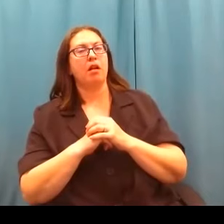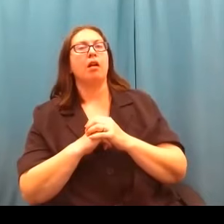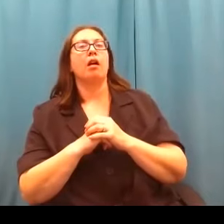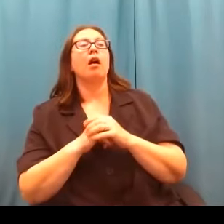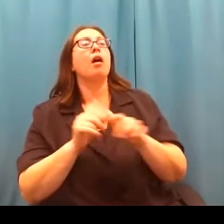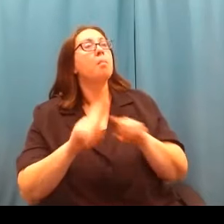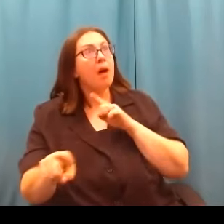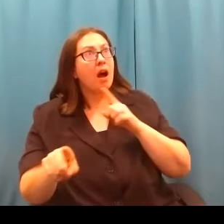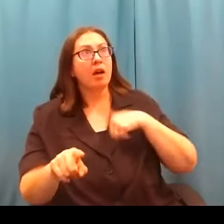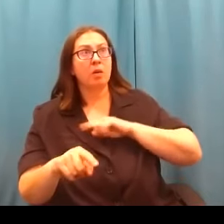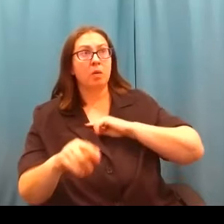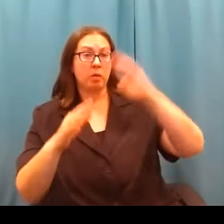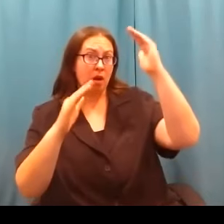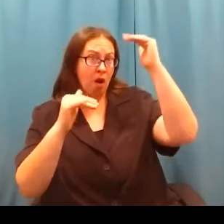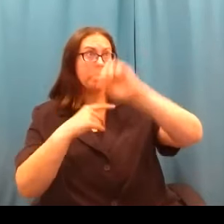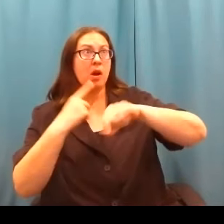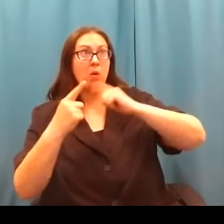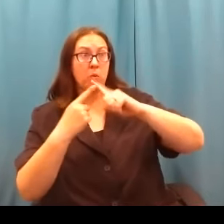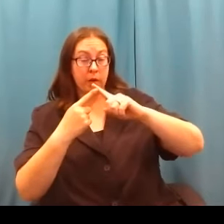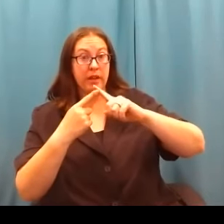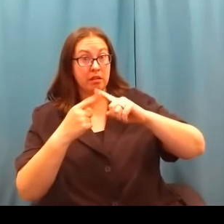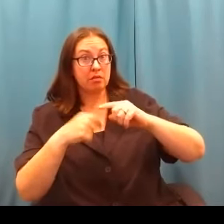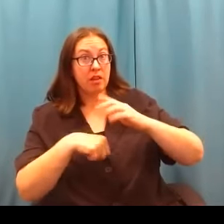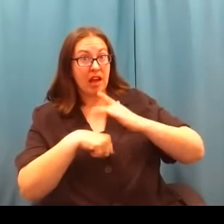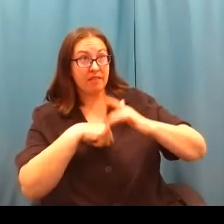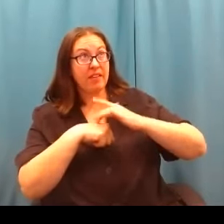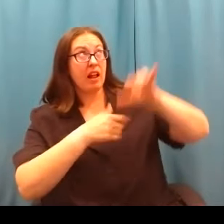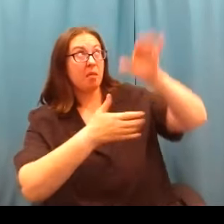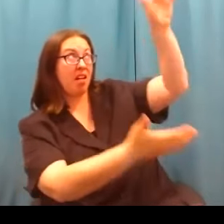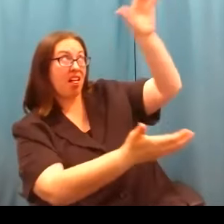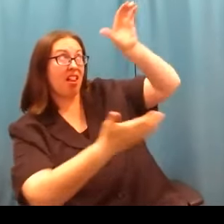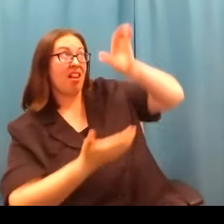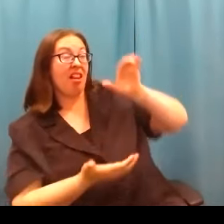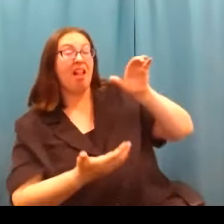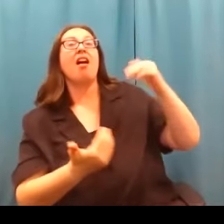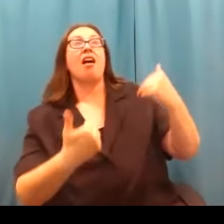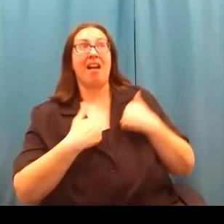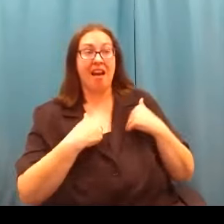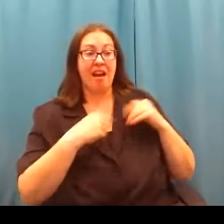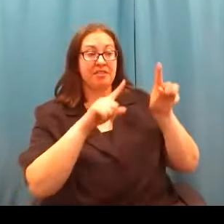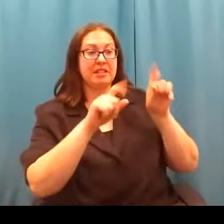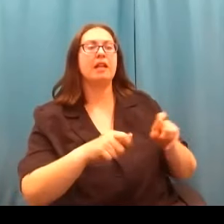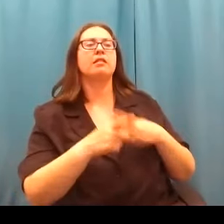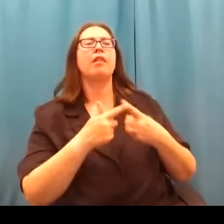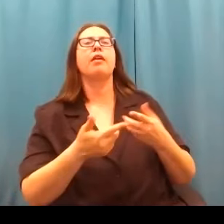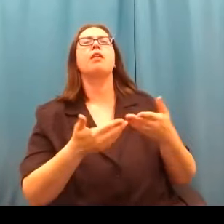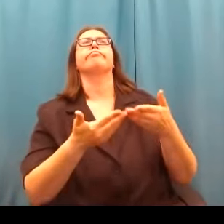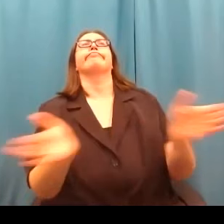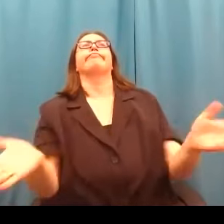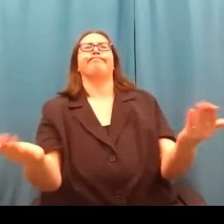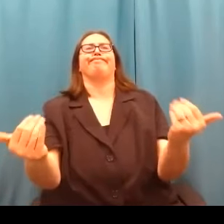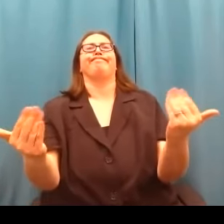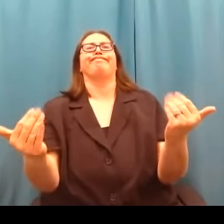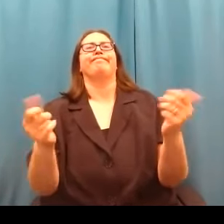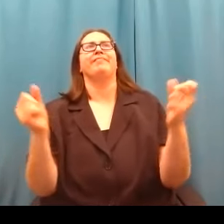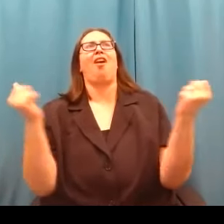testing resources are available, we will be opening it up to the general public, regardless of whether or not they have symptoms.